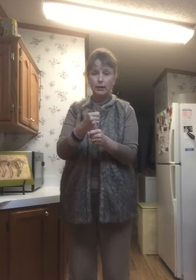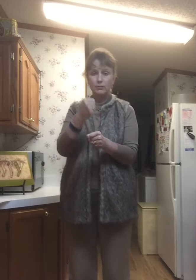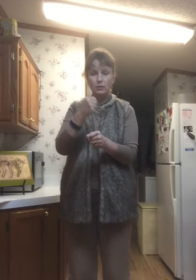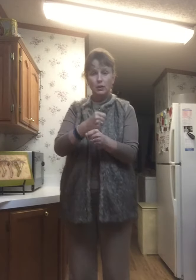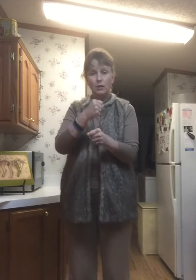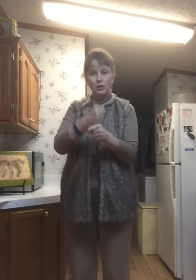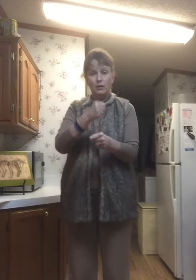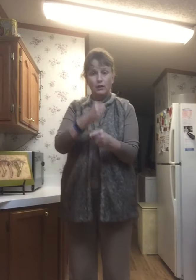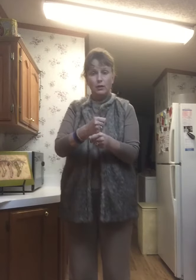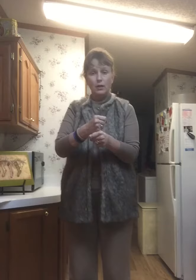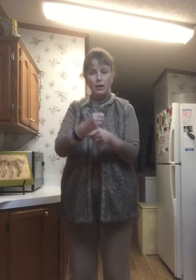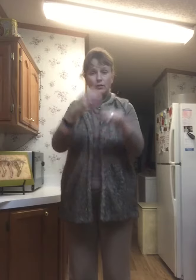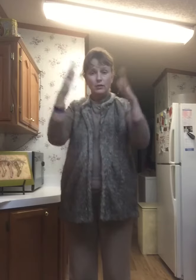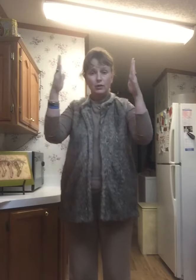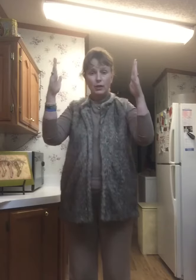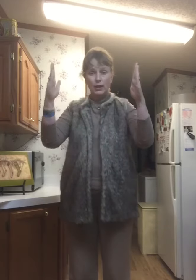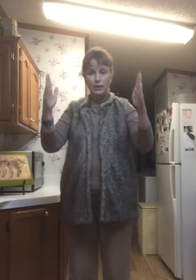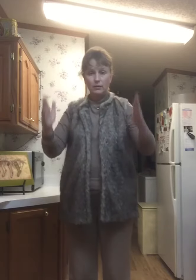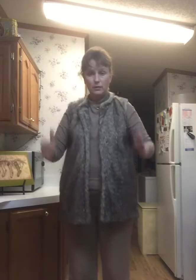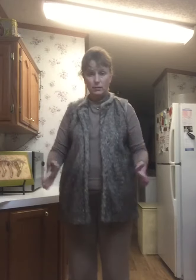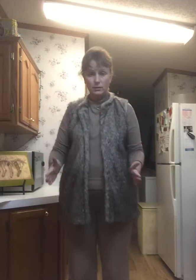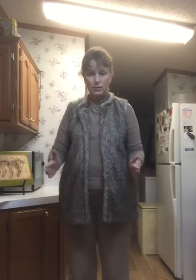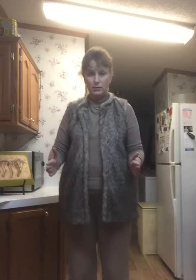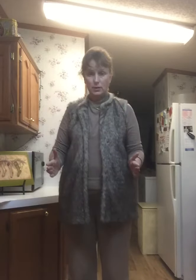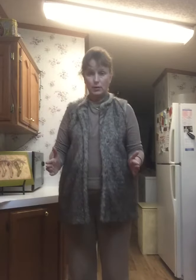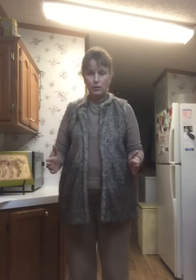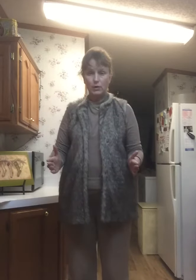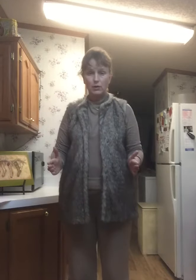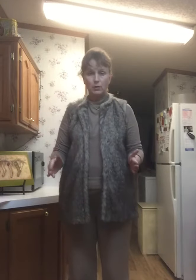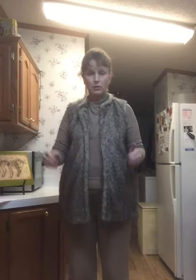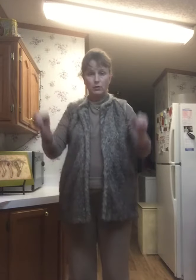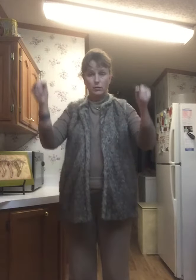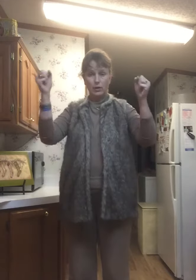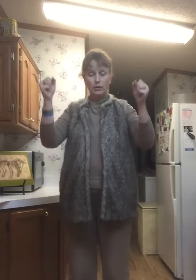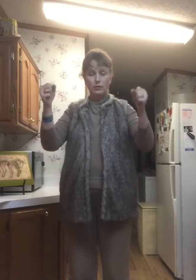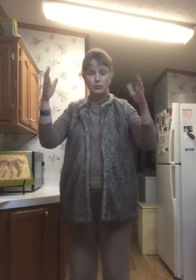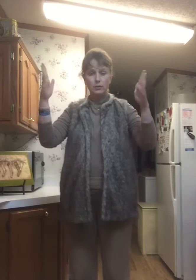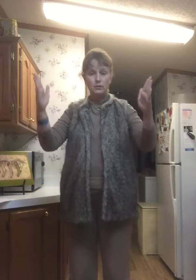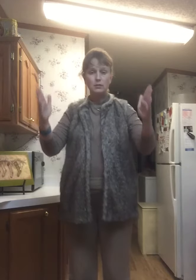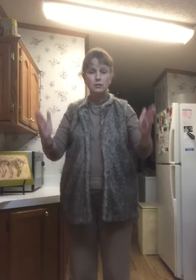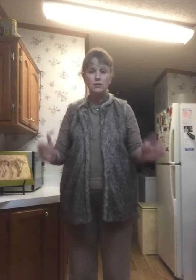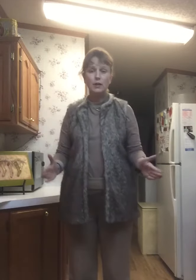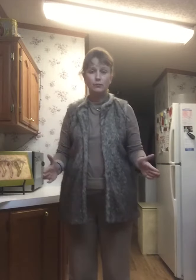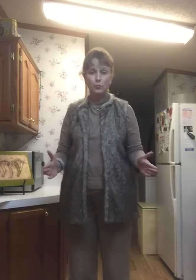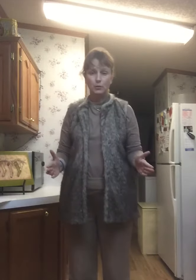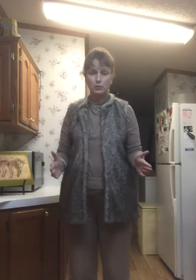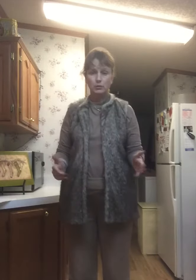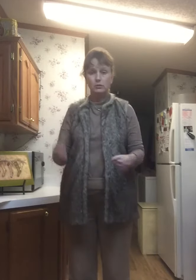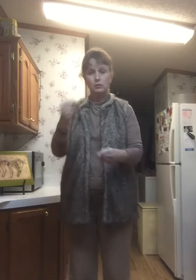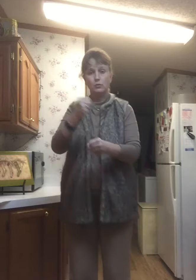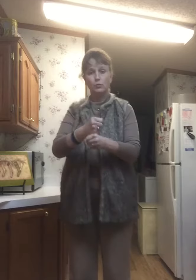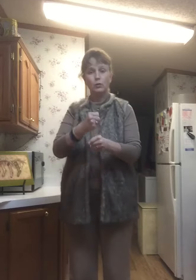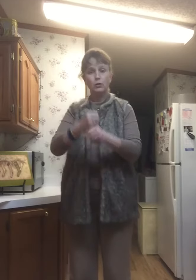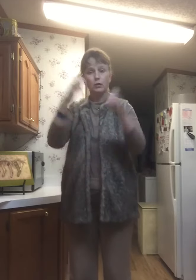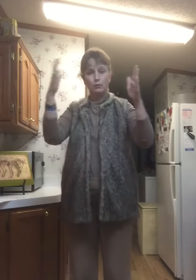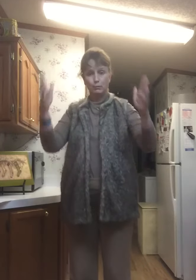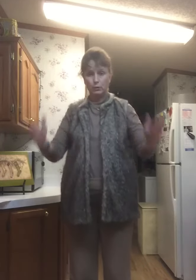left. And then you're going to add this sign right here. Okay? This is a sign for person. So work,